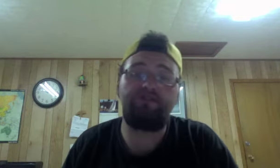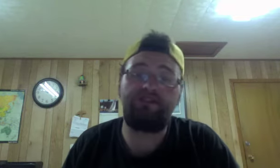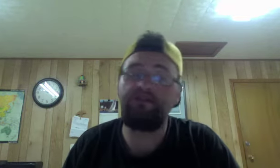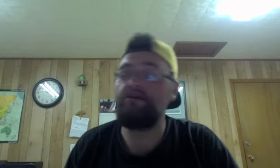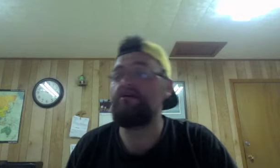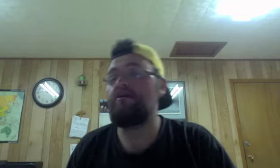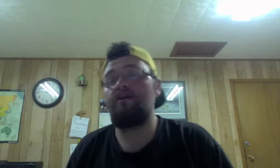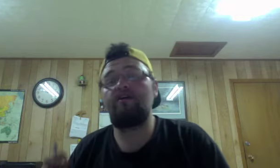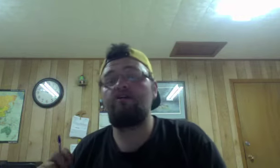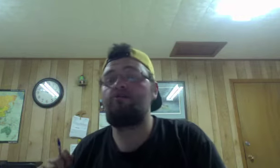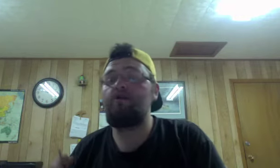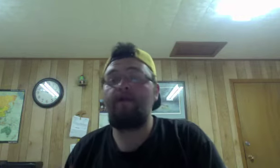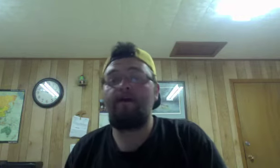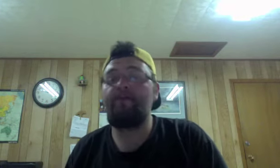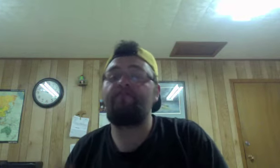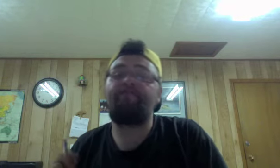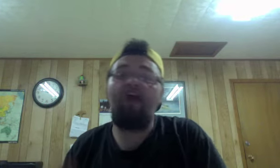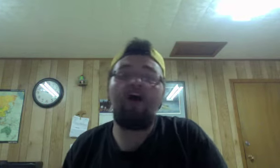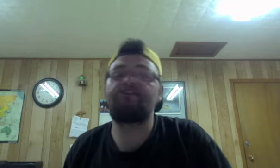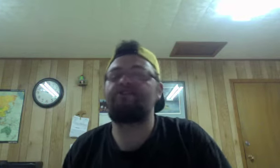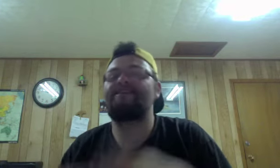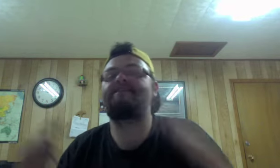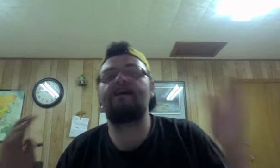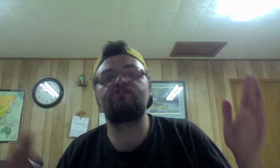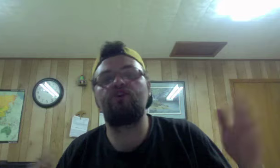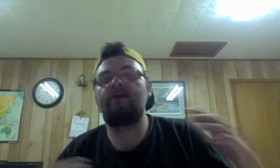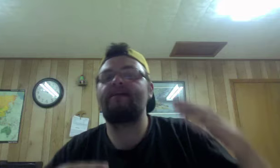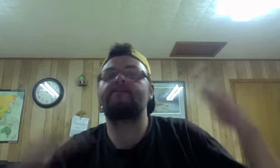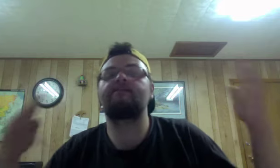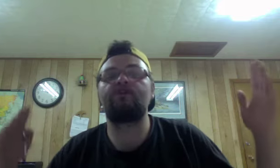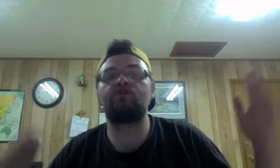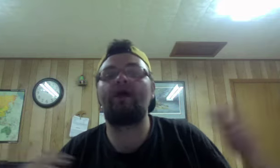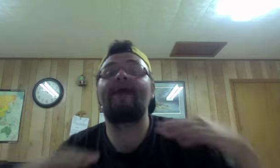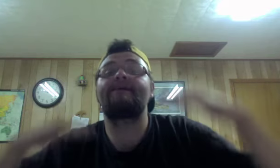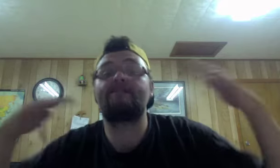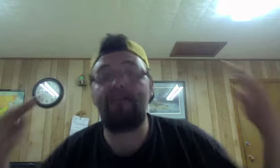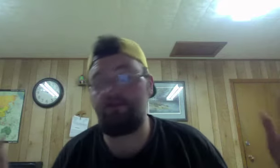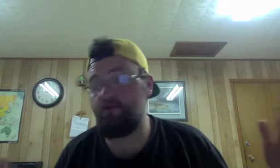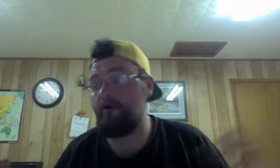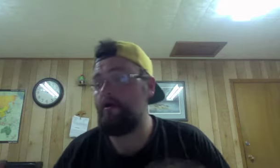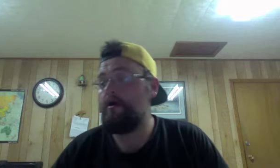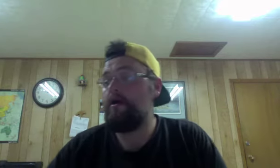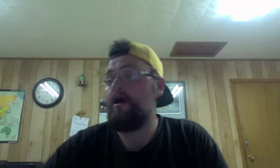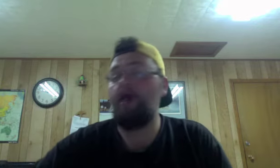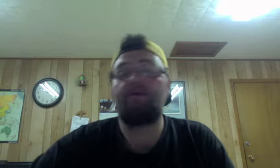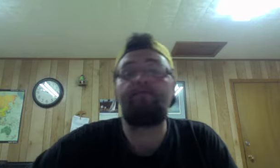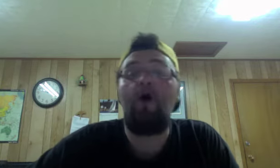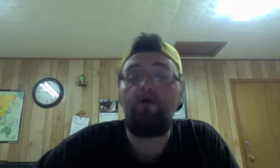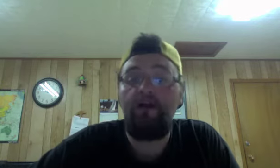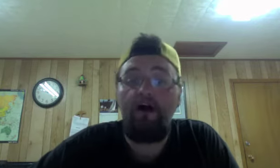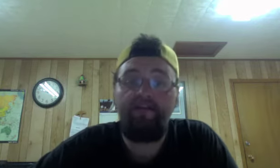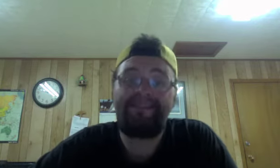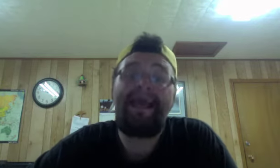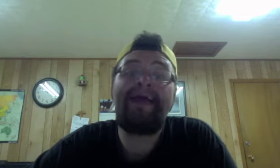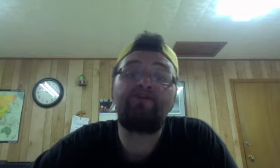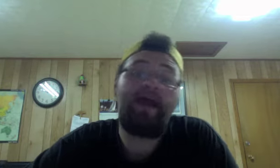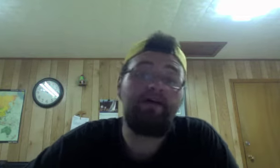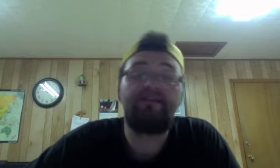you know you know Foster and etc and etc and etc I mean opponent offense Andrew Harris in the